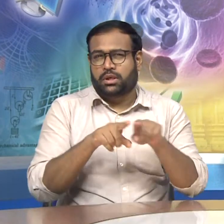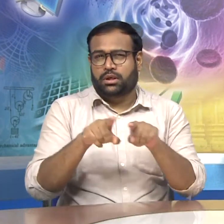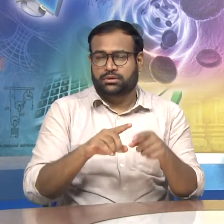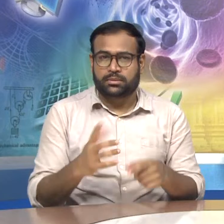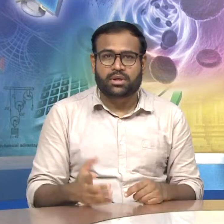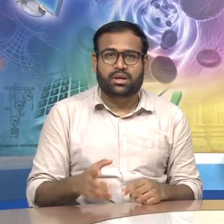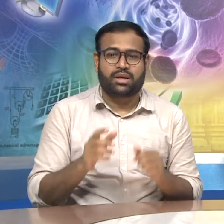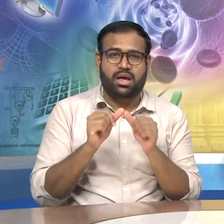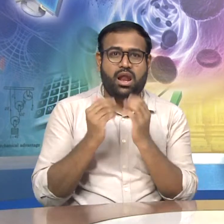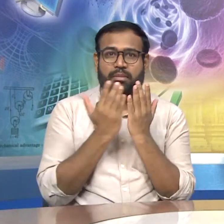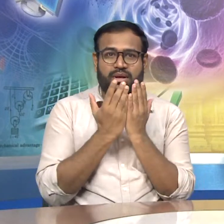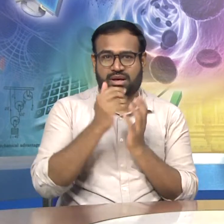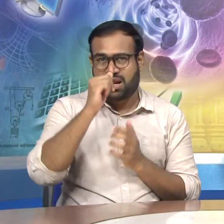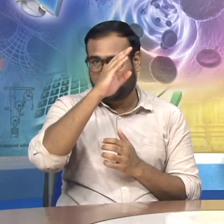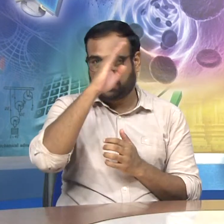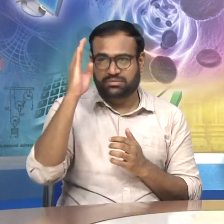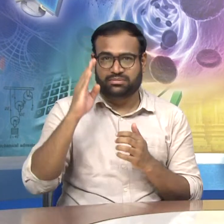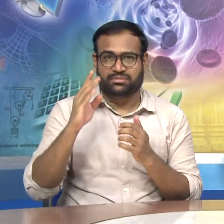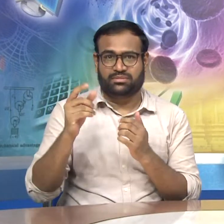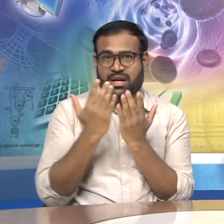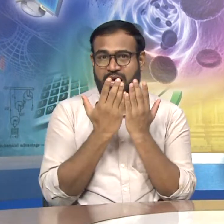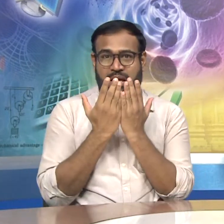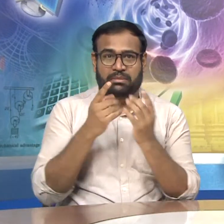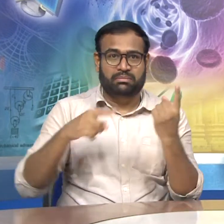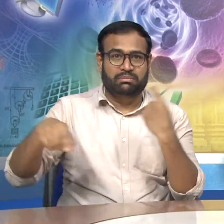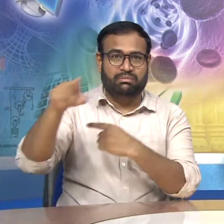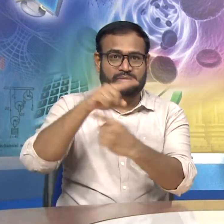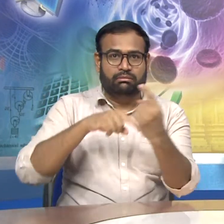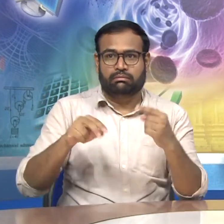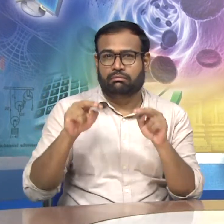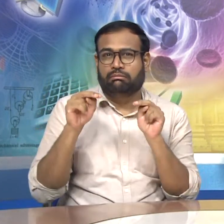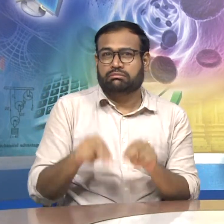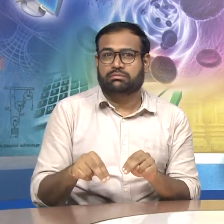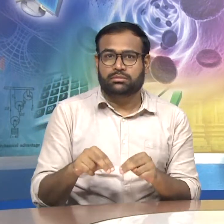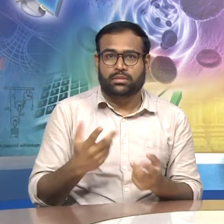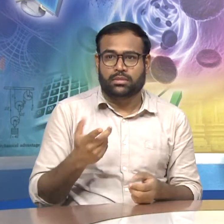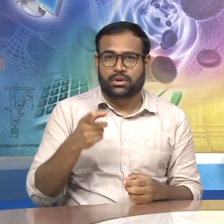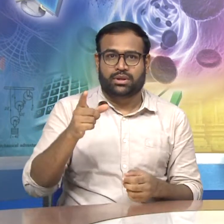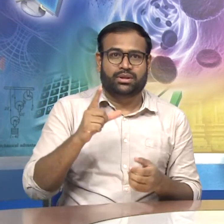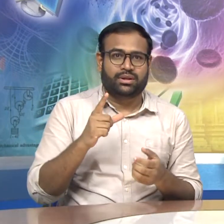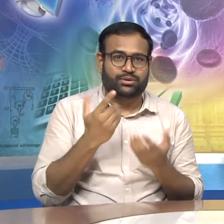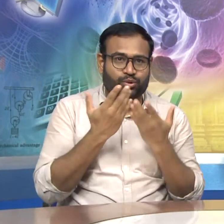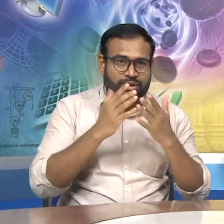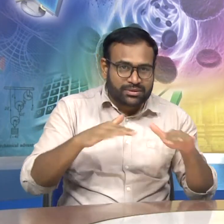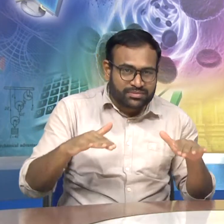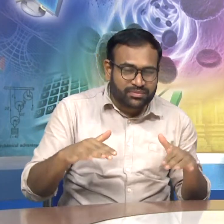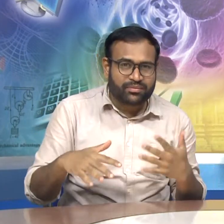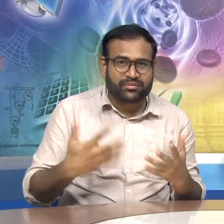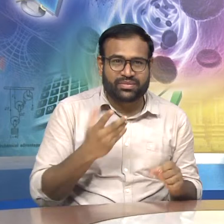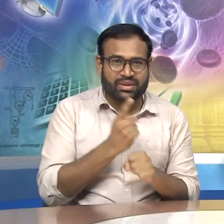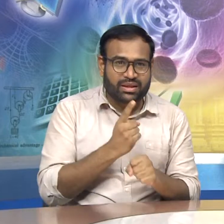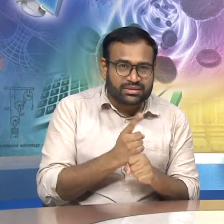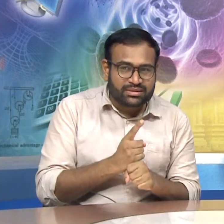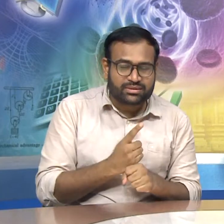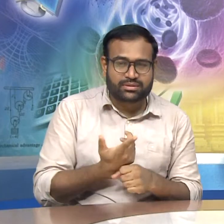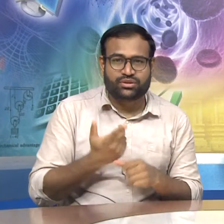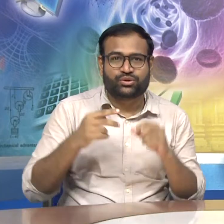Like for example, academic libraries build collections for